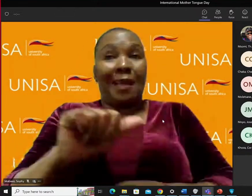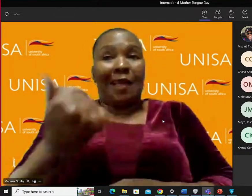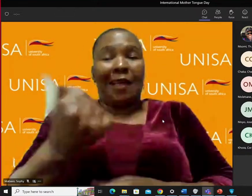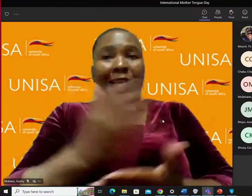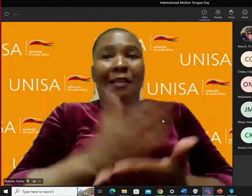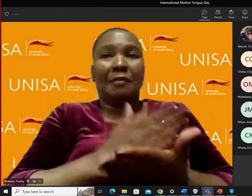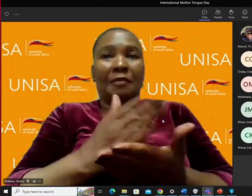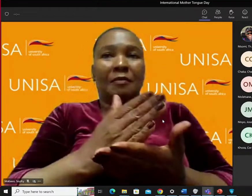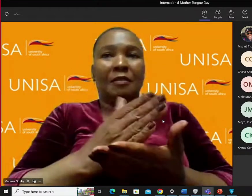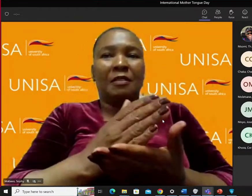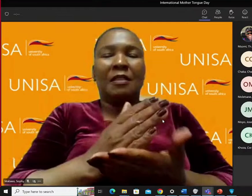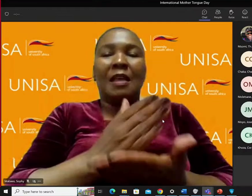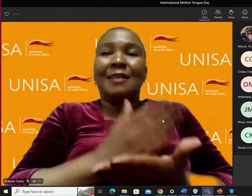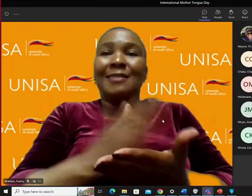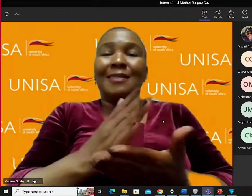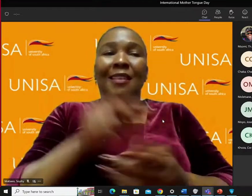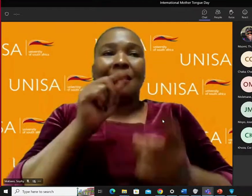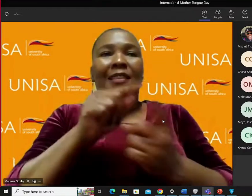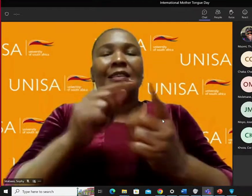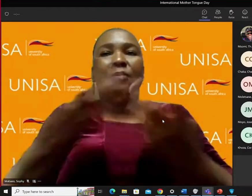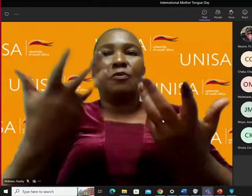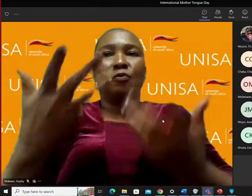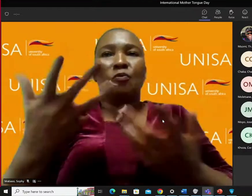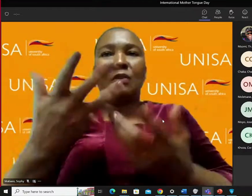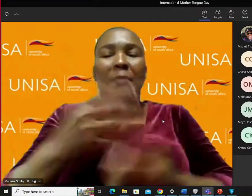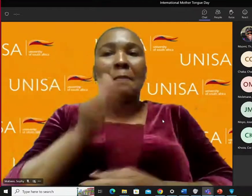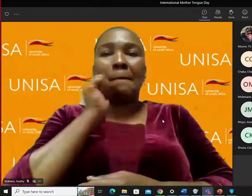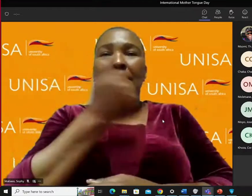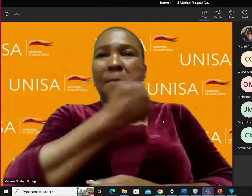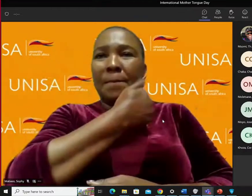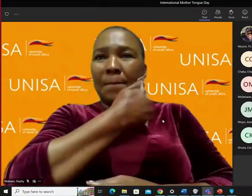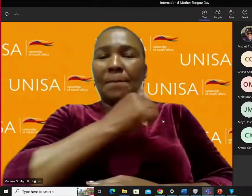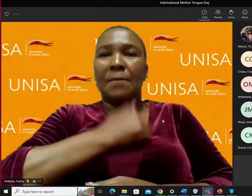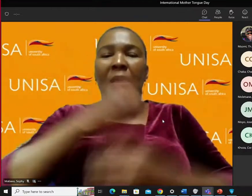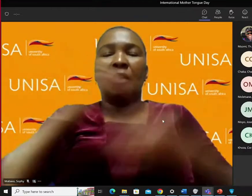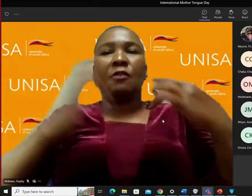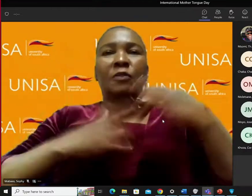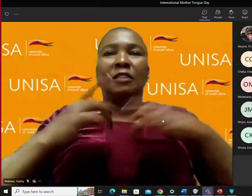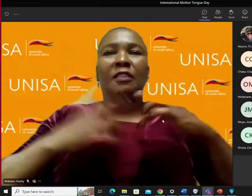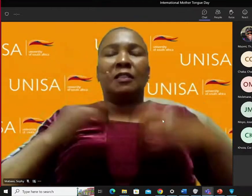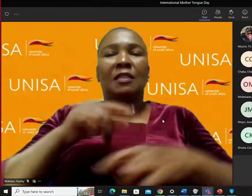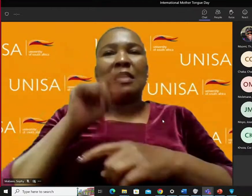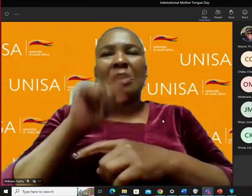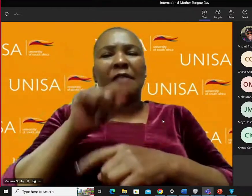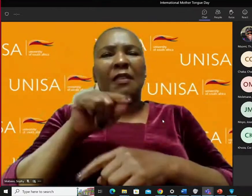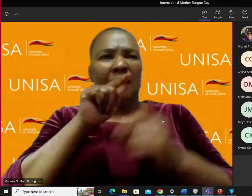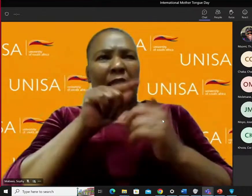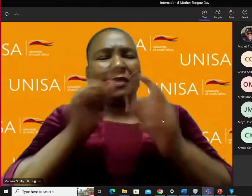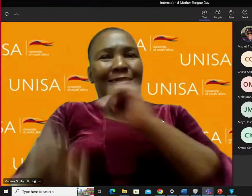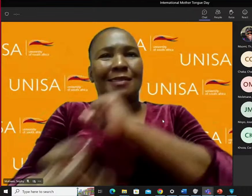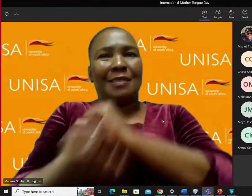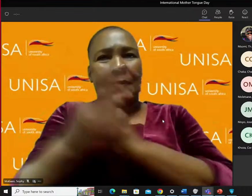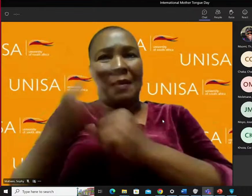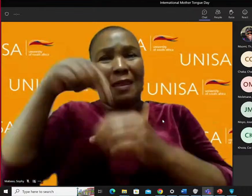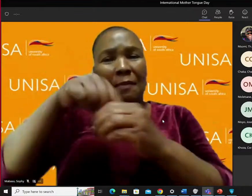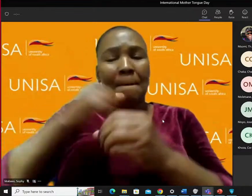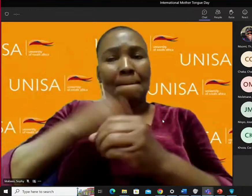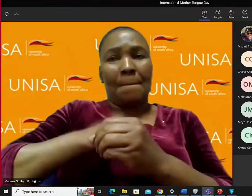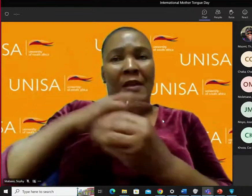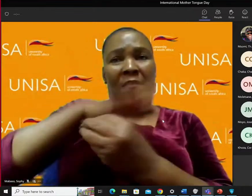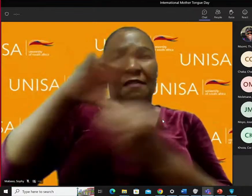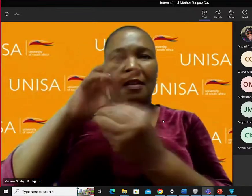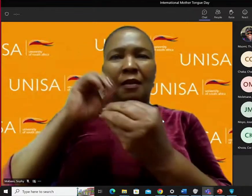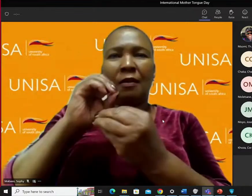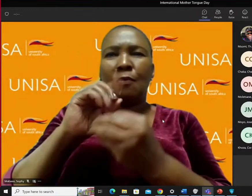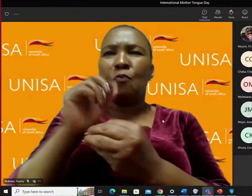shared this with an aunt of mine, my concern on if this is happening within my family, what is happening across